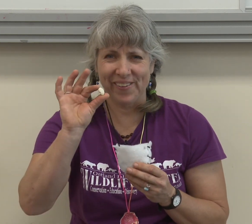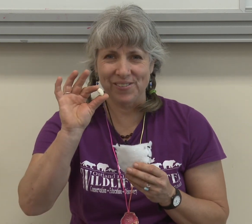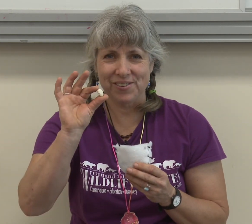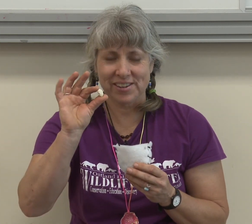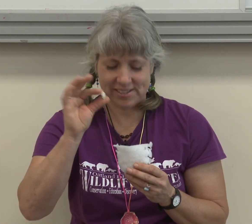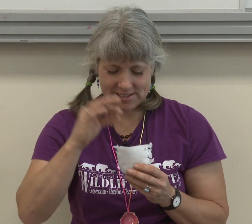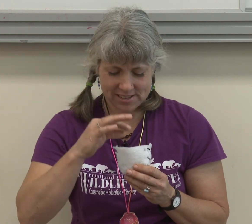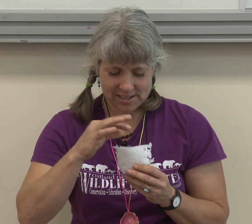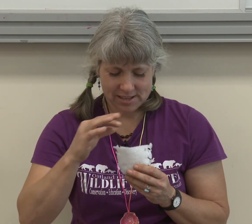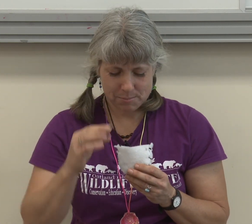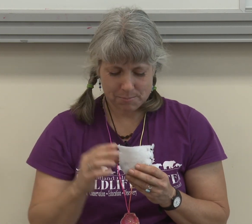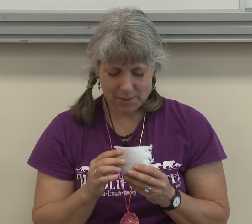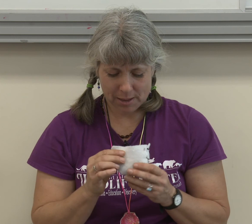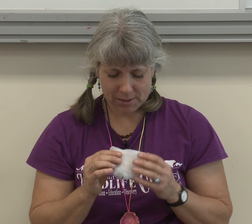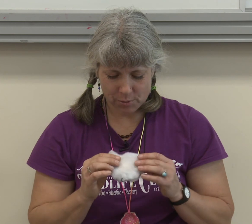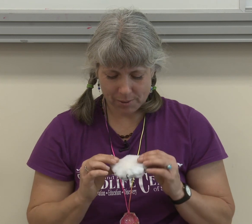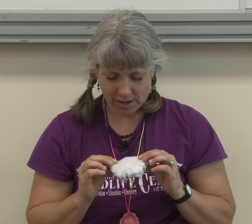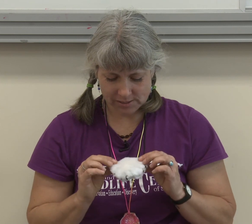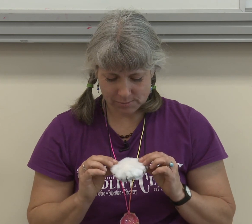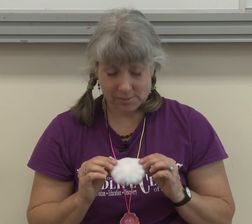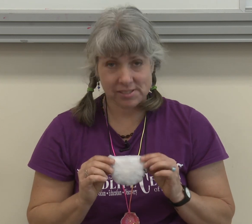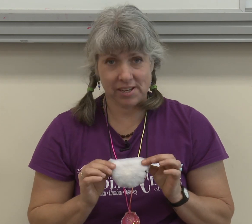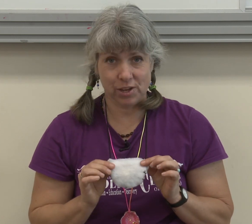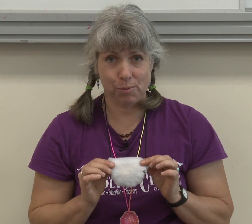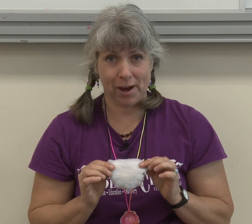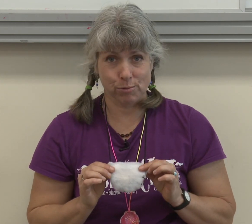12 baby opossums in your pouch.